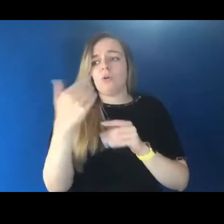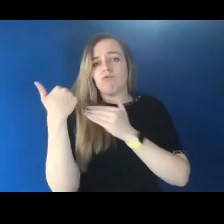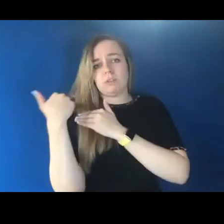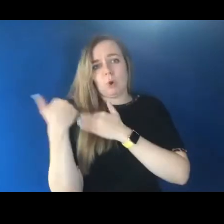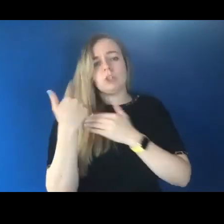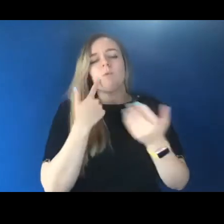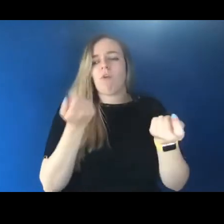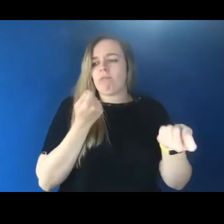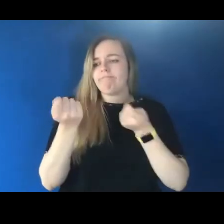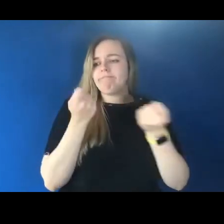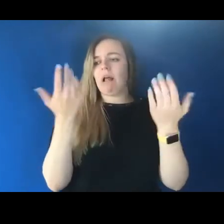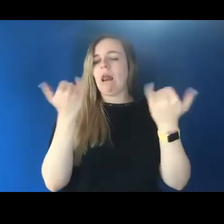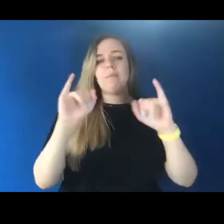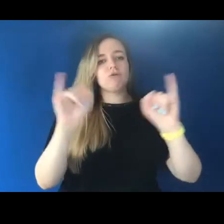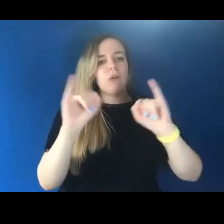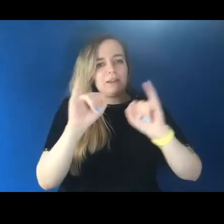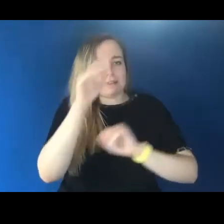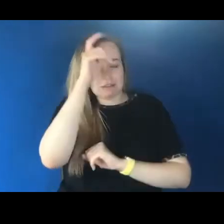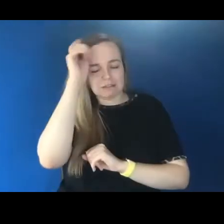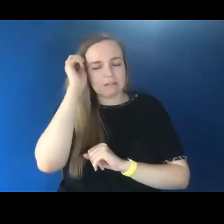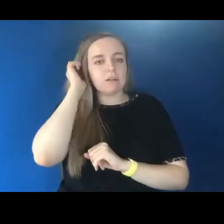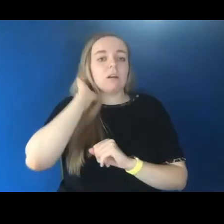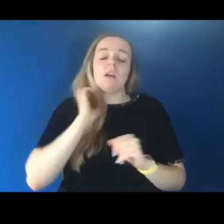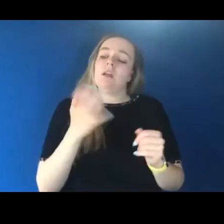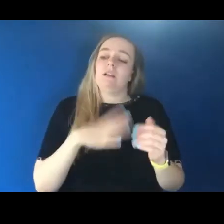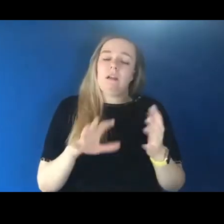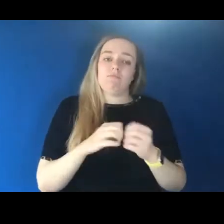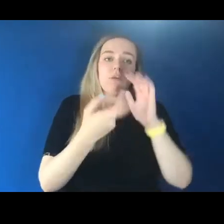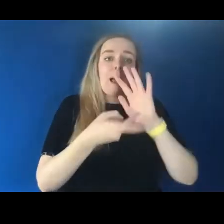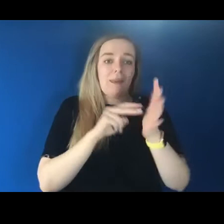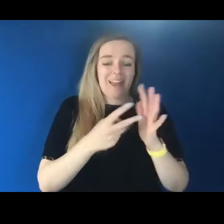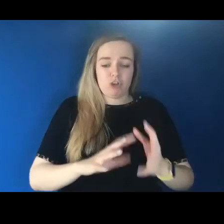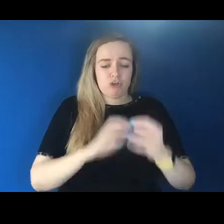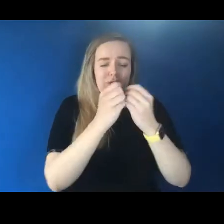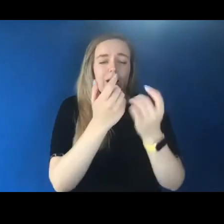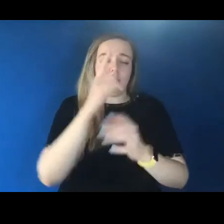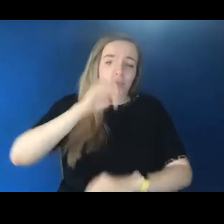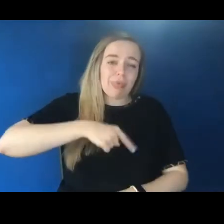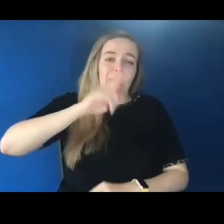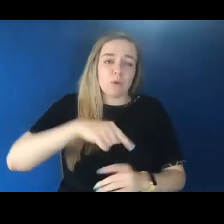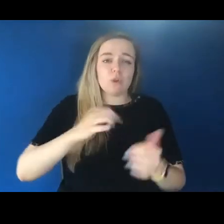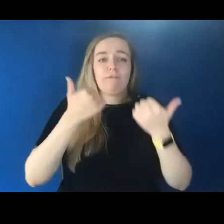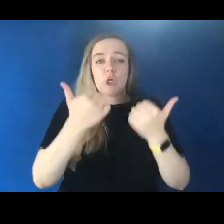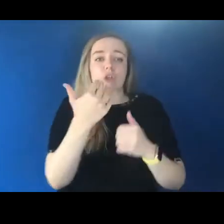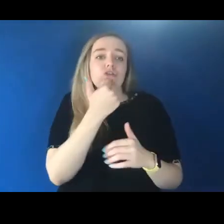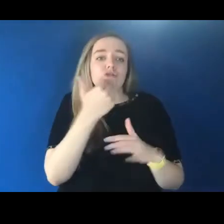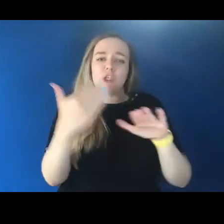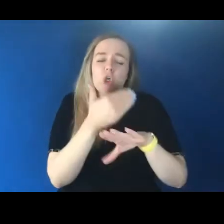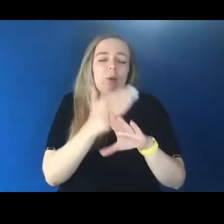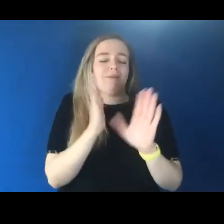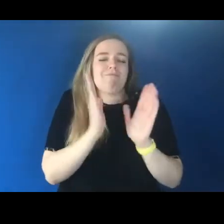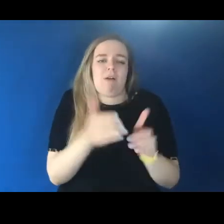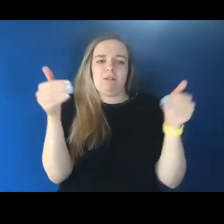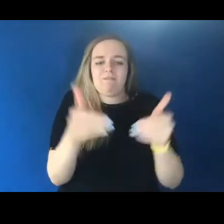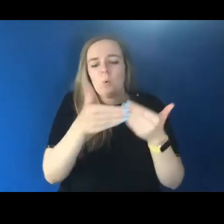the climate crisis. And a plan to create thousands of good green jobs must be at the heart of what the